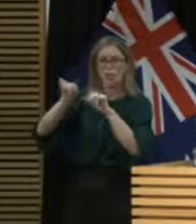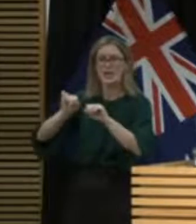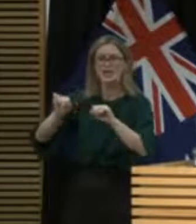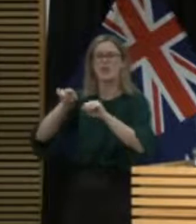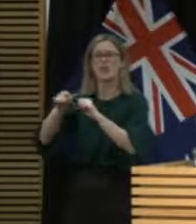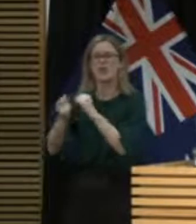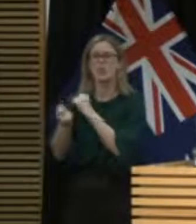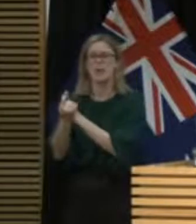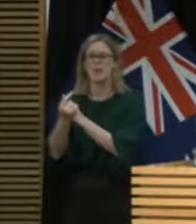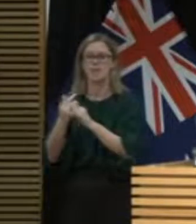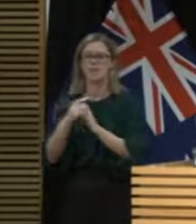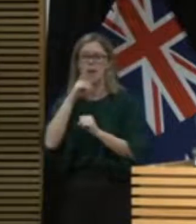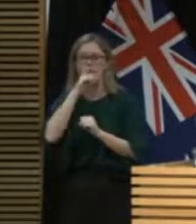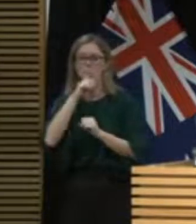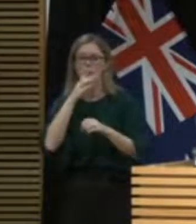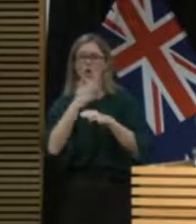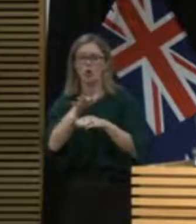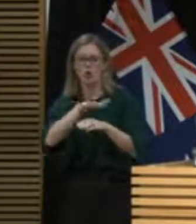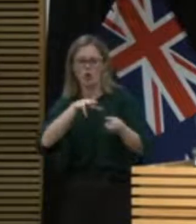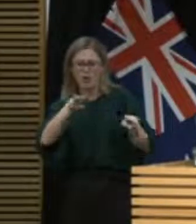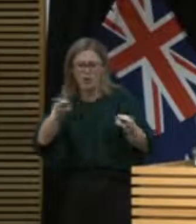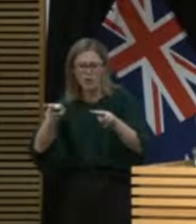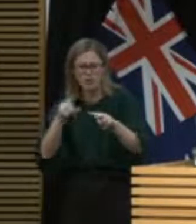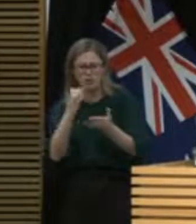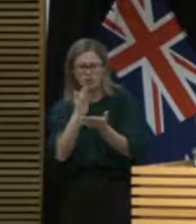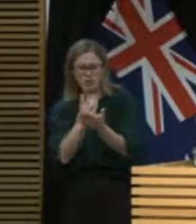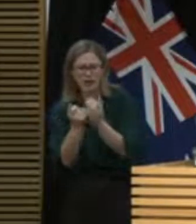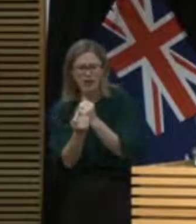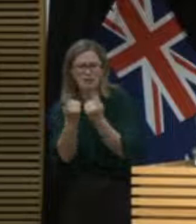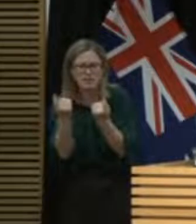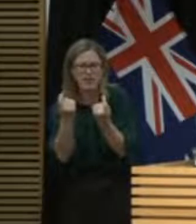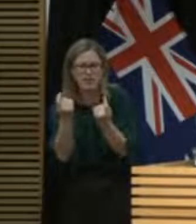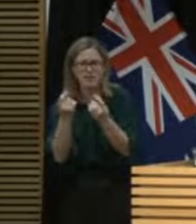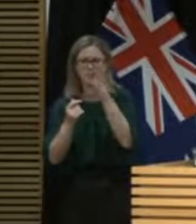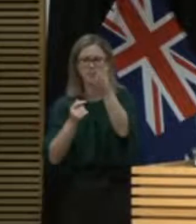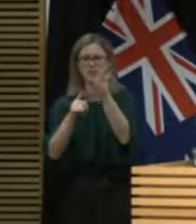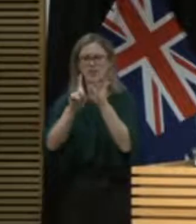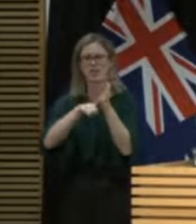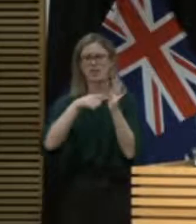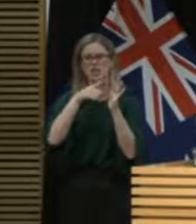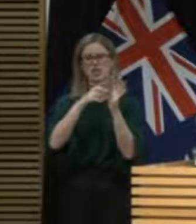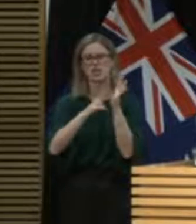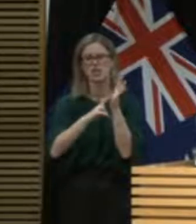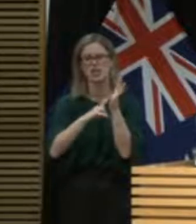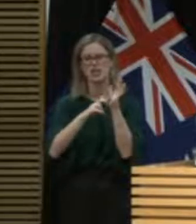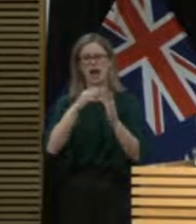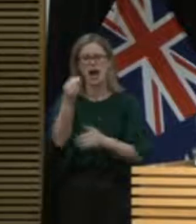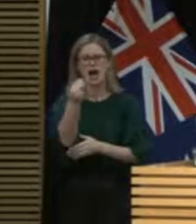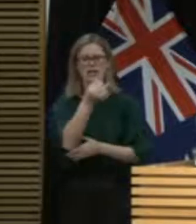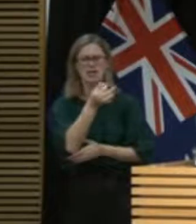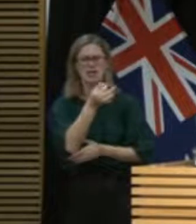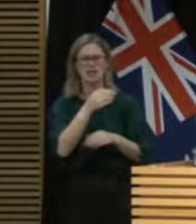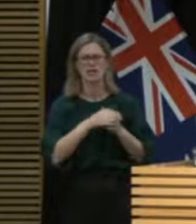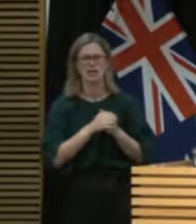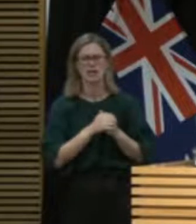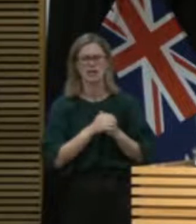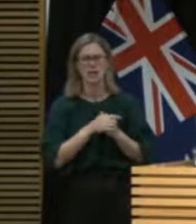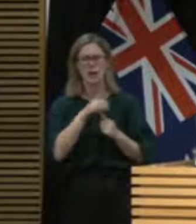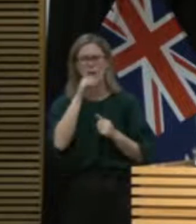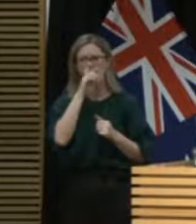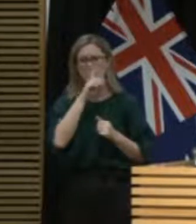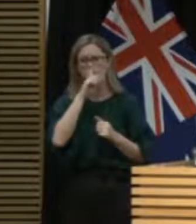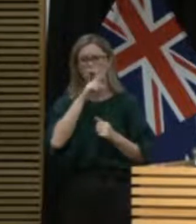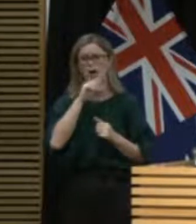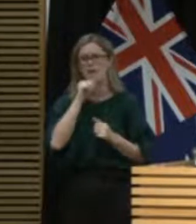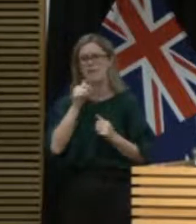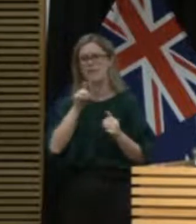Auckland are looking very closely at the moment. Gina. Are you considering any kind of COVID testing requirement for people travelling